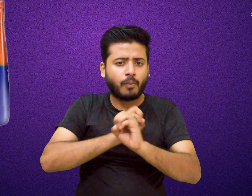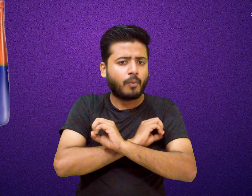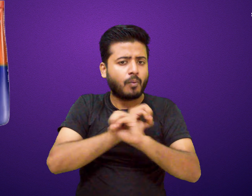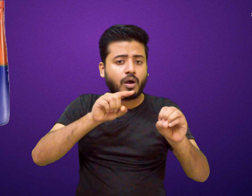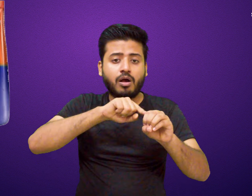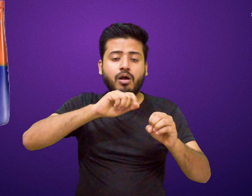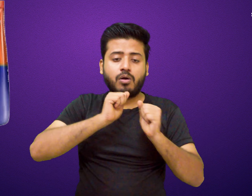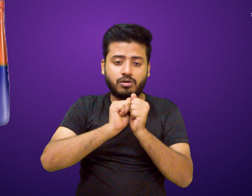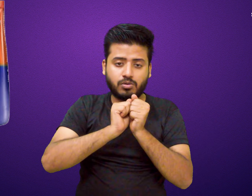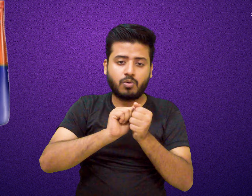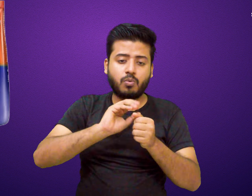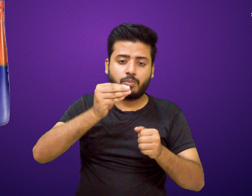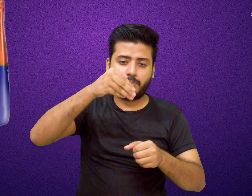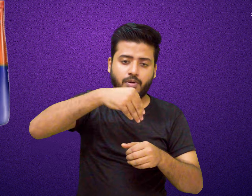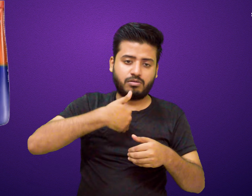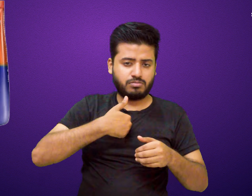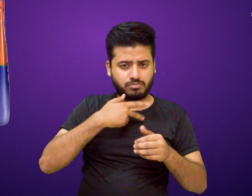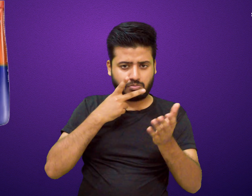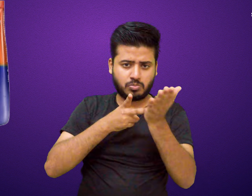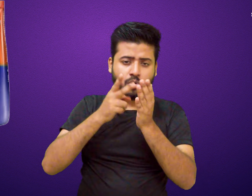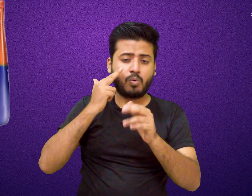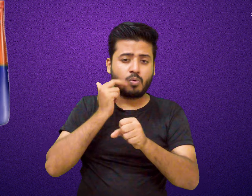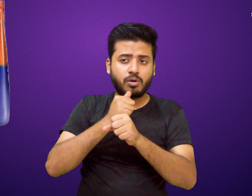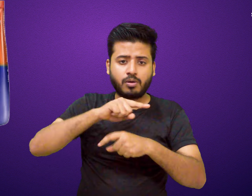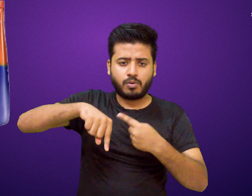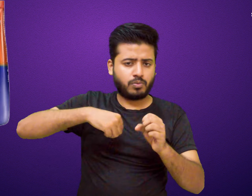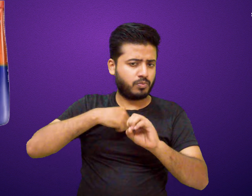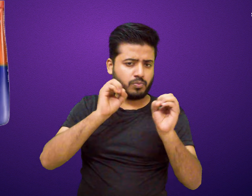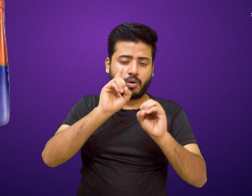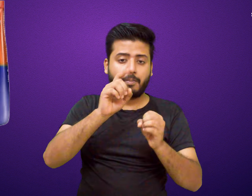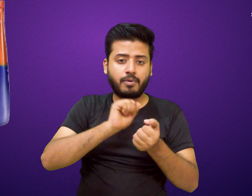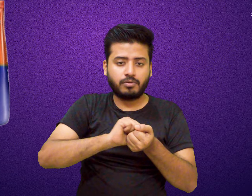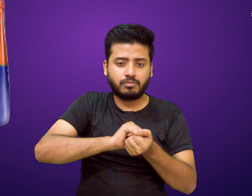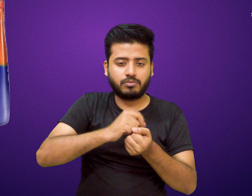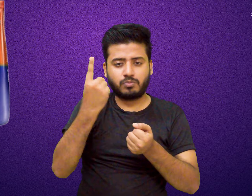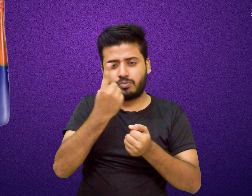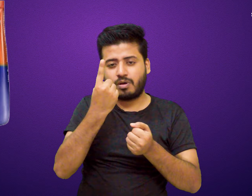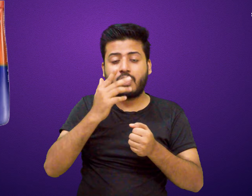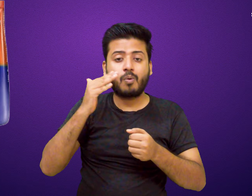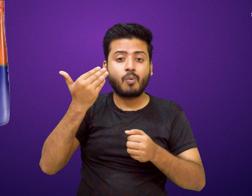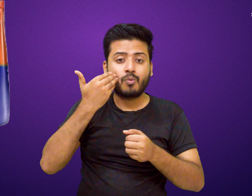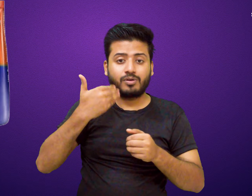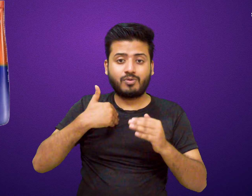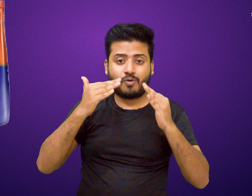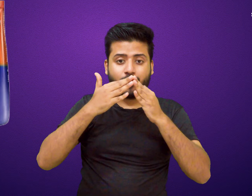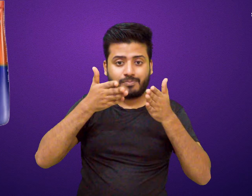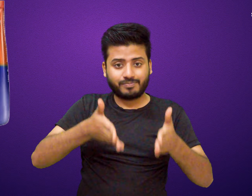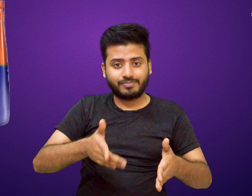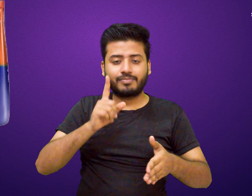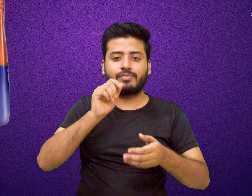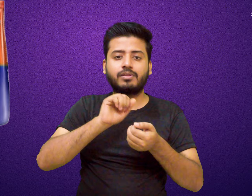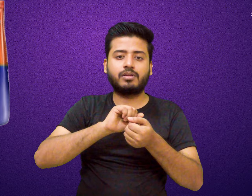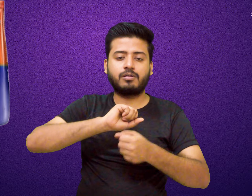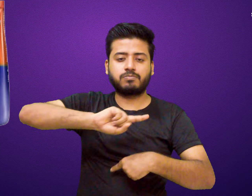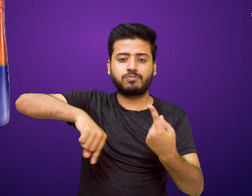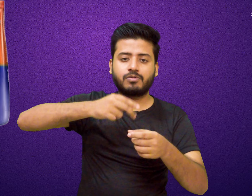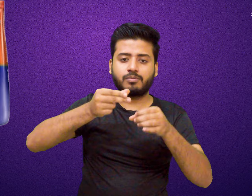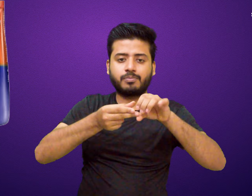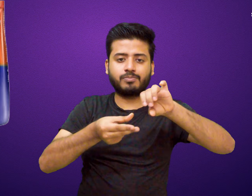brands are known for their effective cleaning and are often compared favorably to Surf Excel for their performance on tough stains and fabric